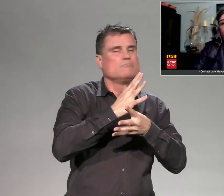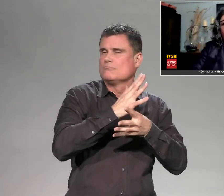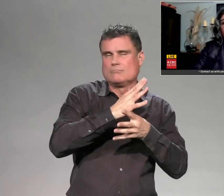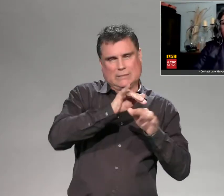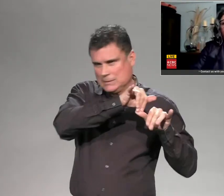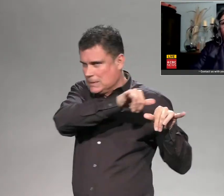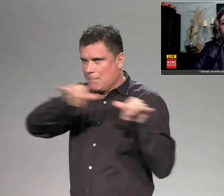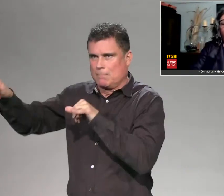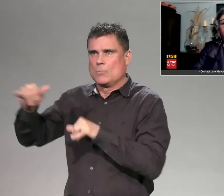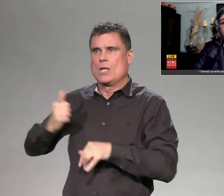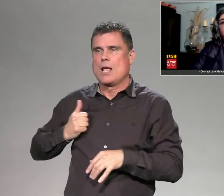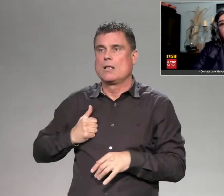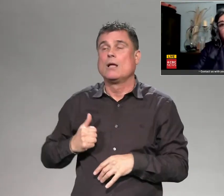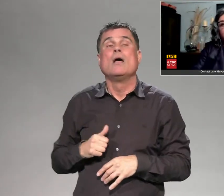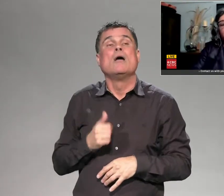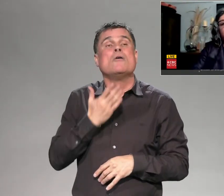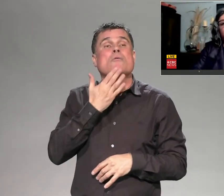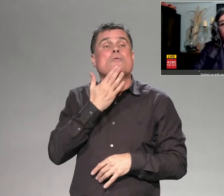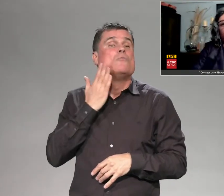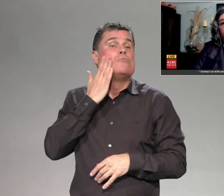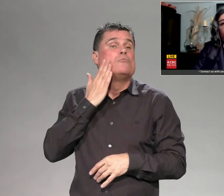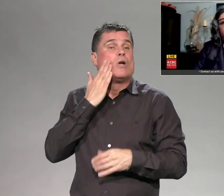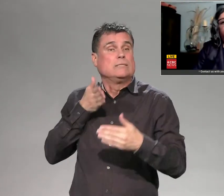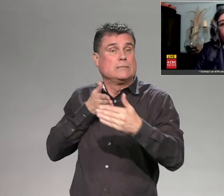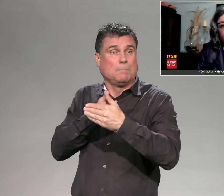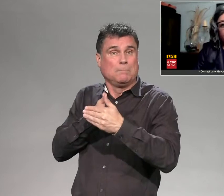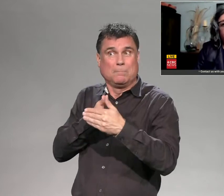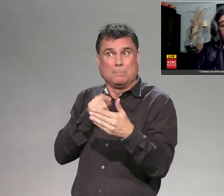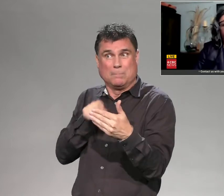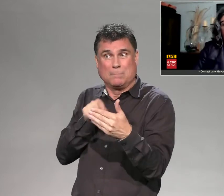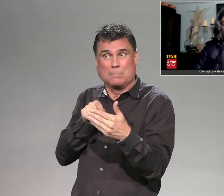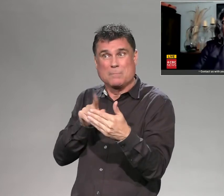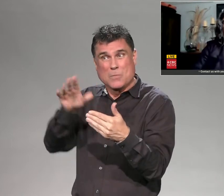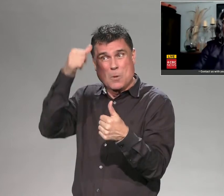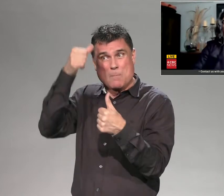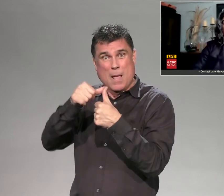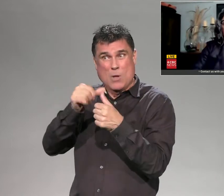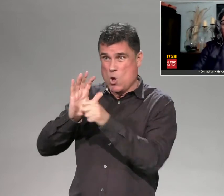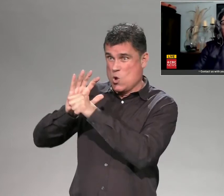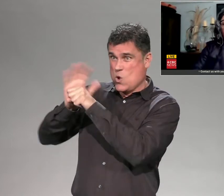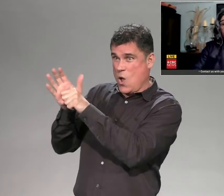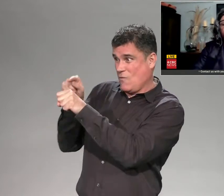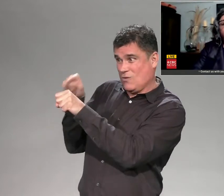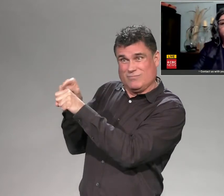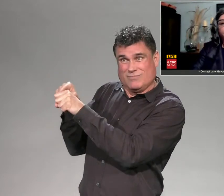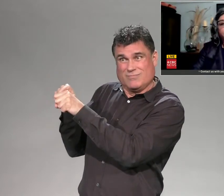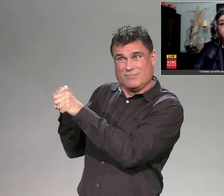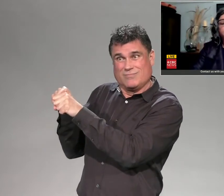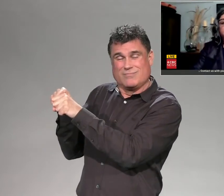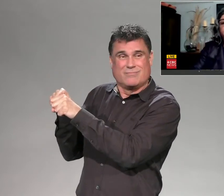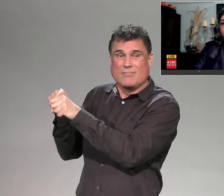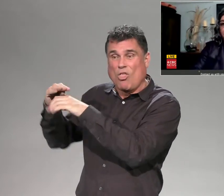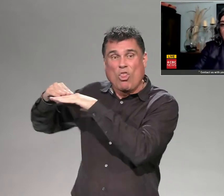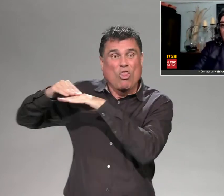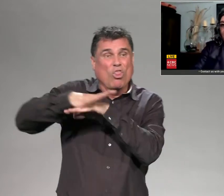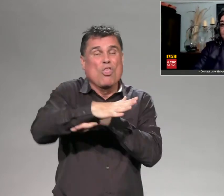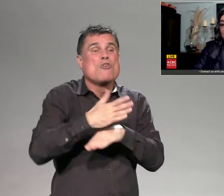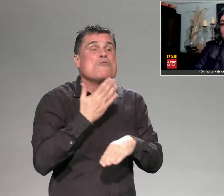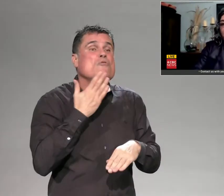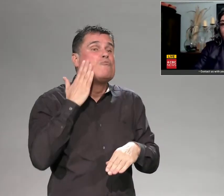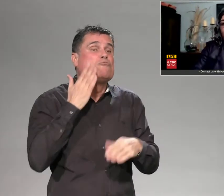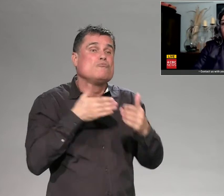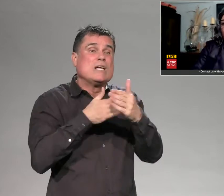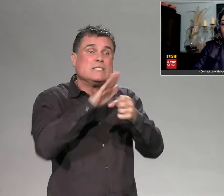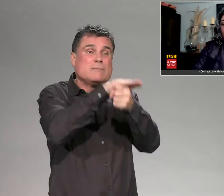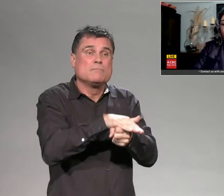causing racism. The disease is not causing racism, but the anxiety and the fear in people's lives and